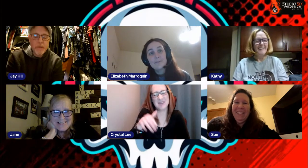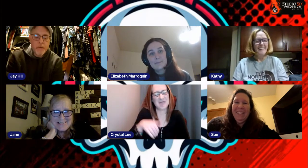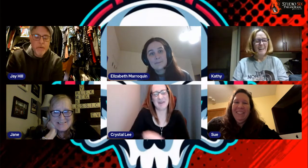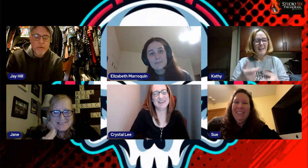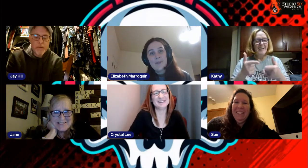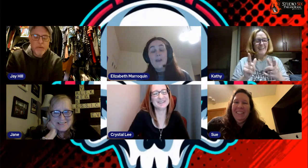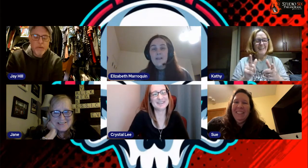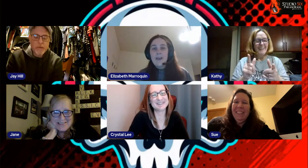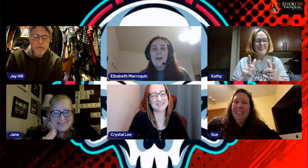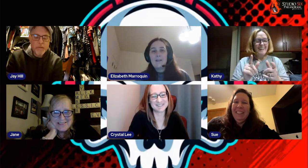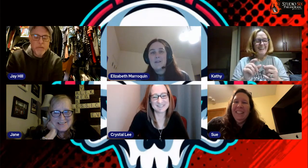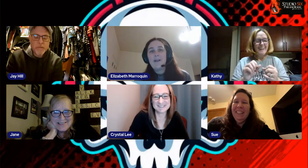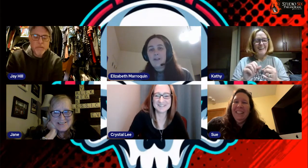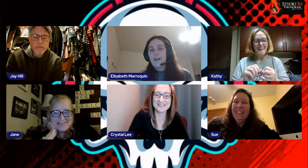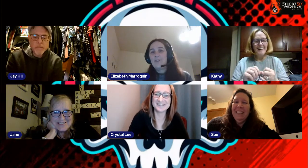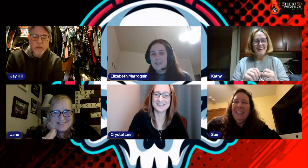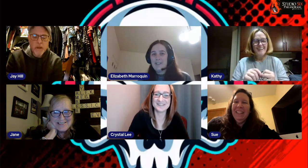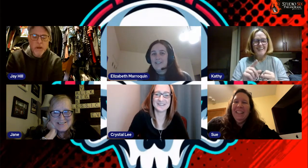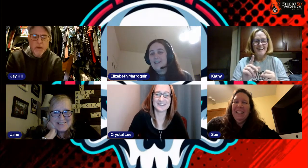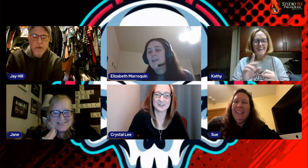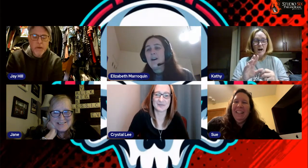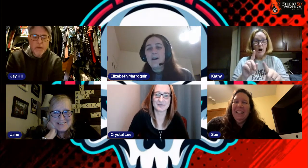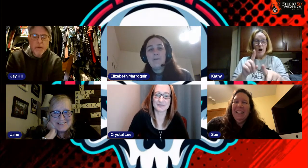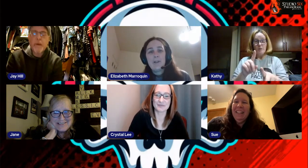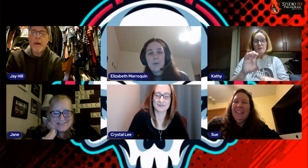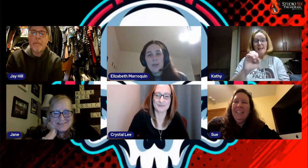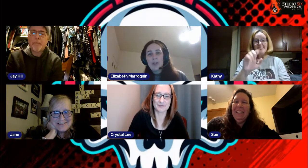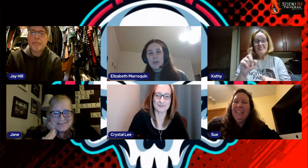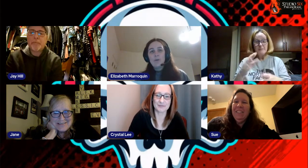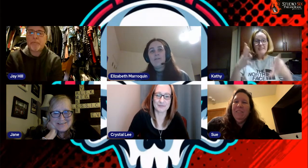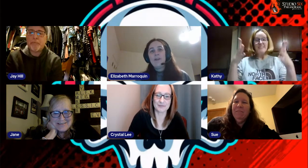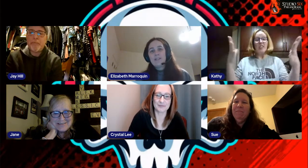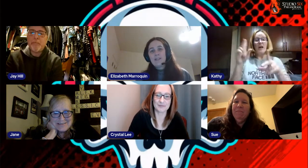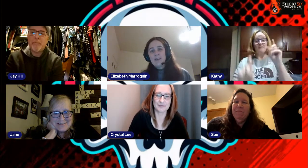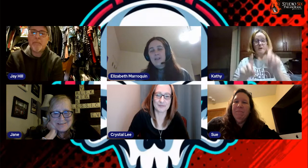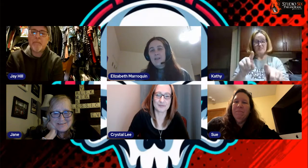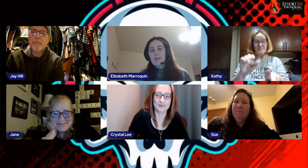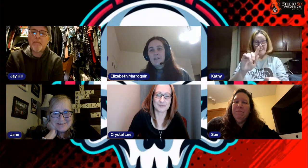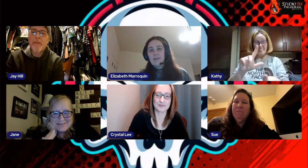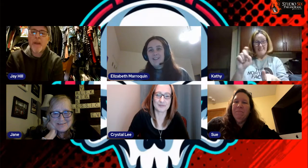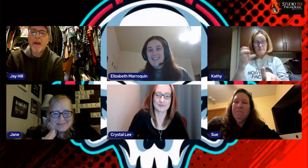Elizabeth, do you have any questions? Yes, I have a lot of questions.